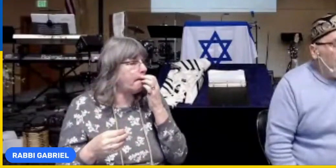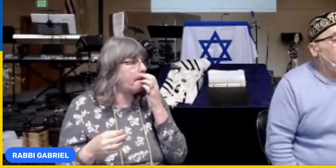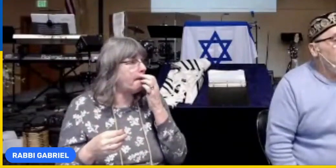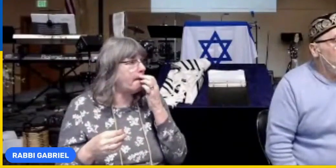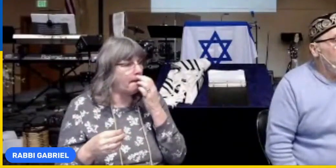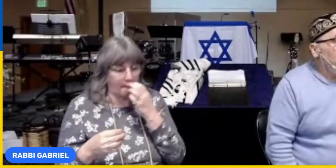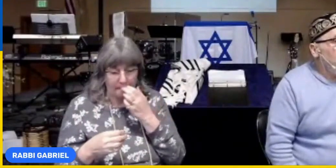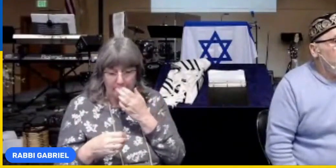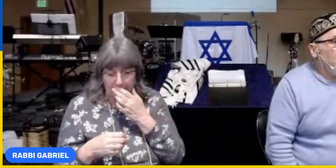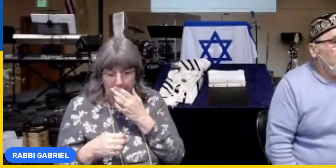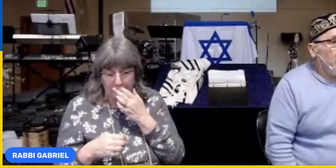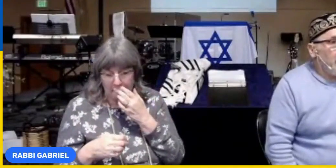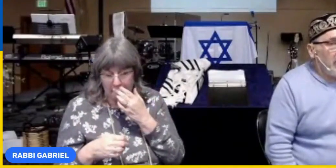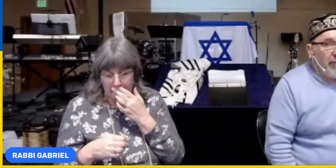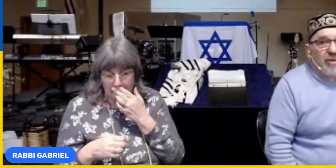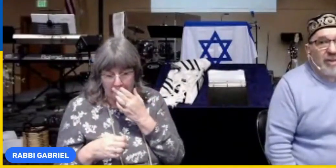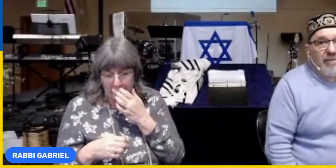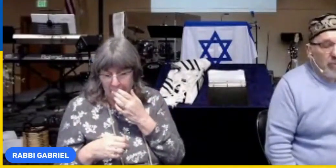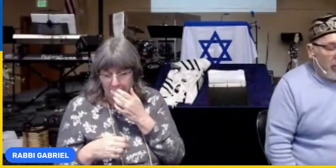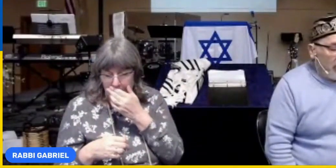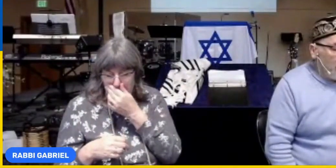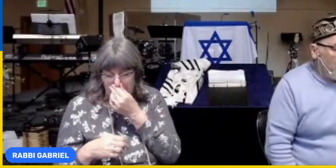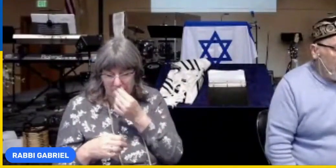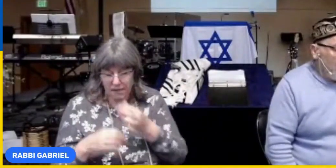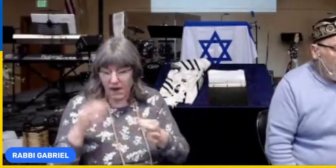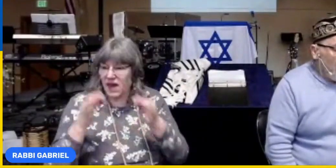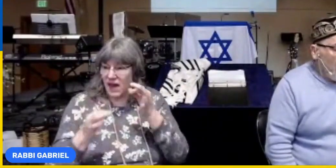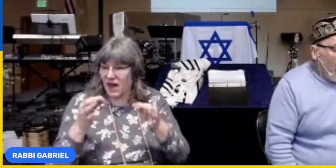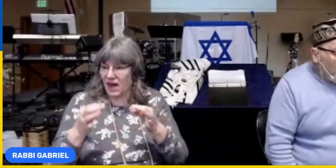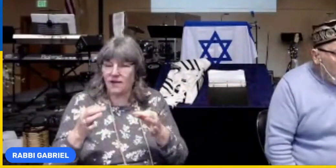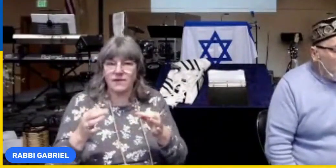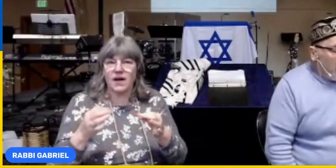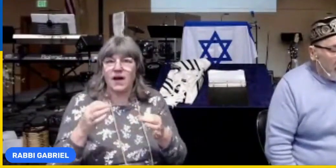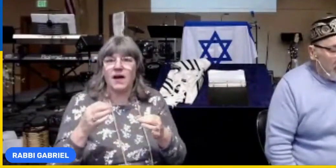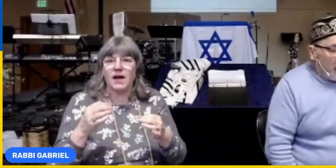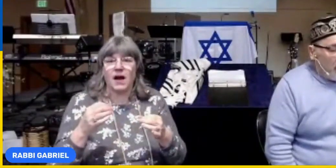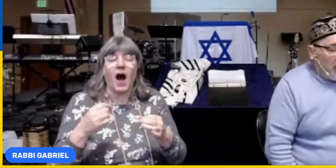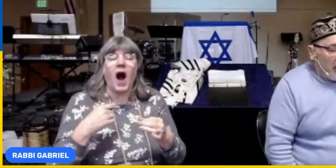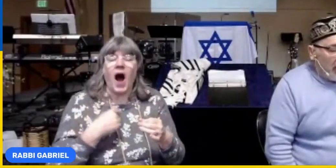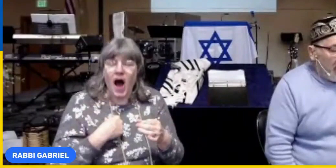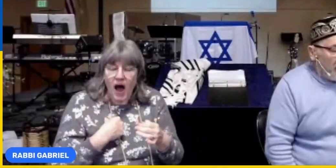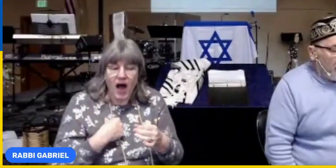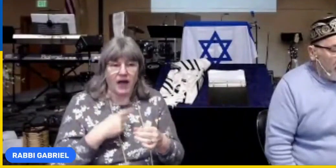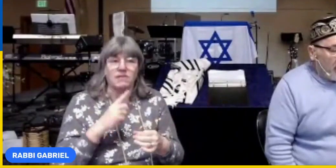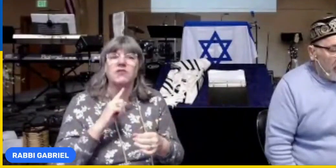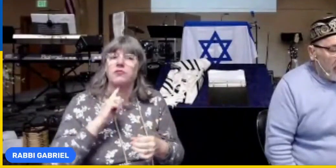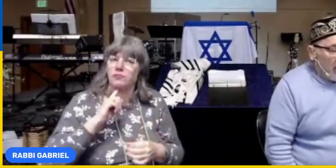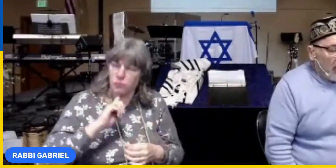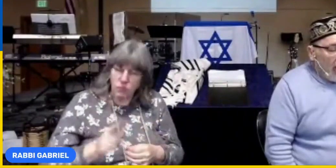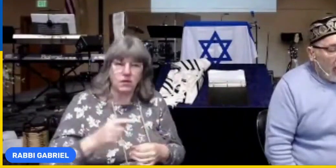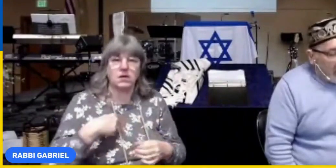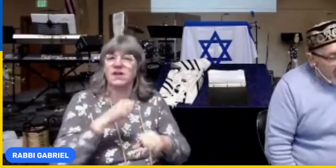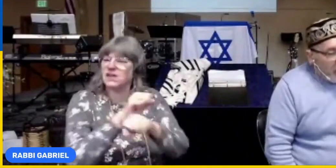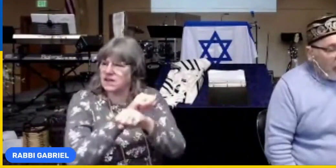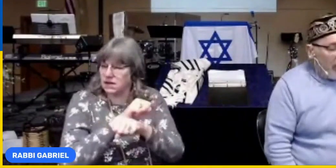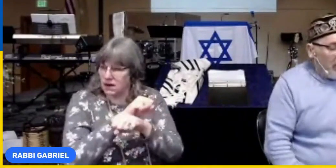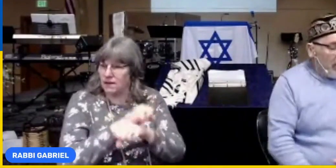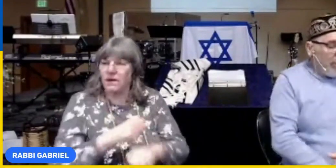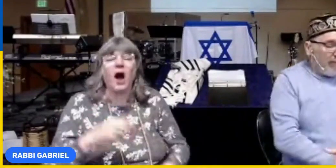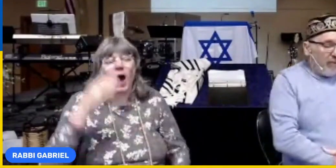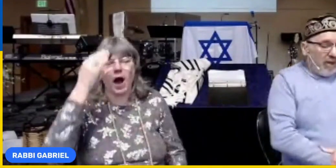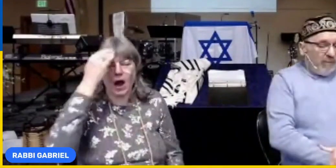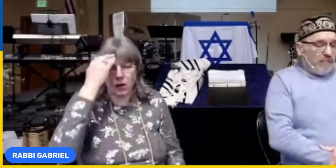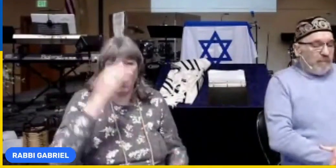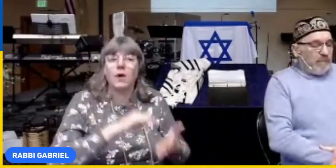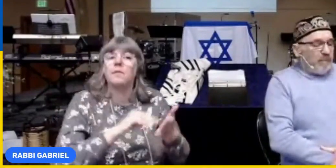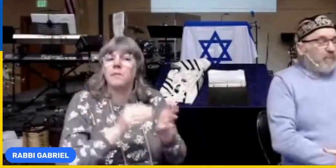it was me. If there was ever a slave in the world, it was me. I know what it means to be a slave, and I know what it